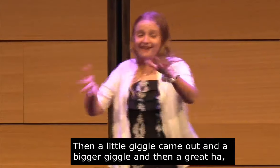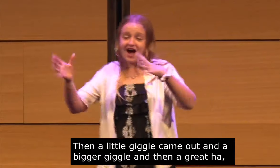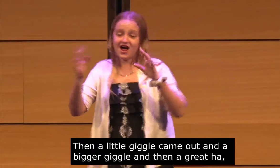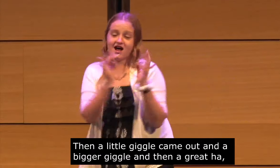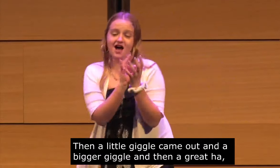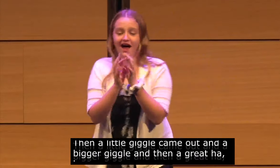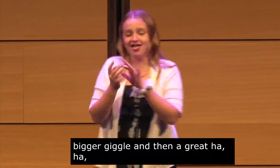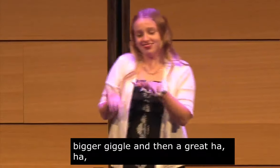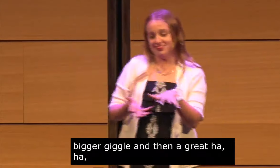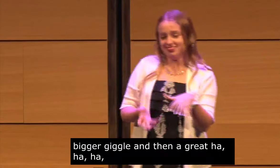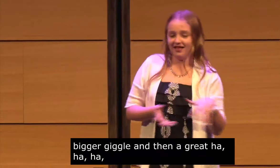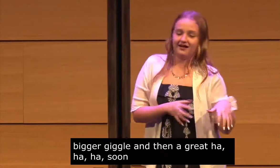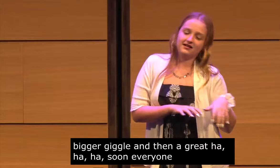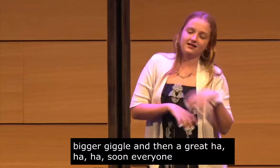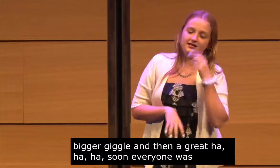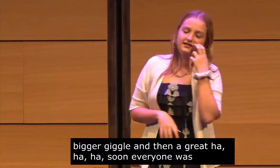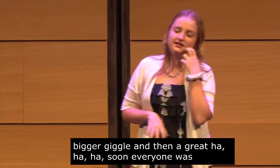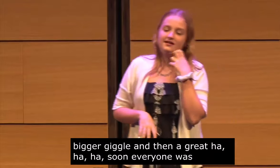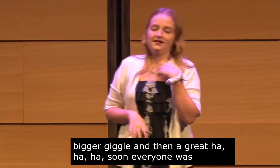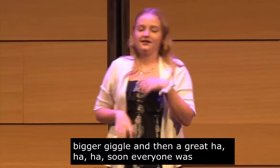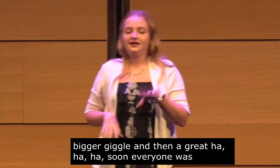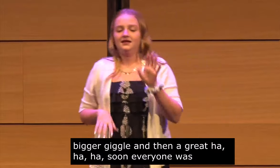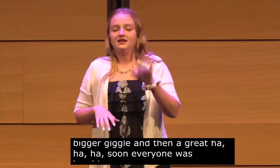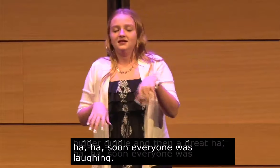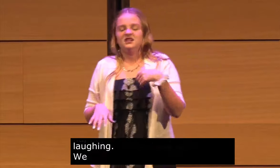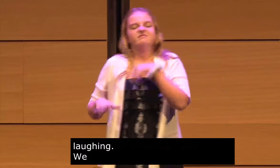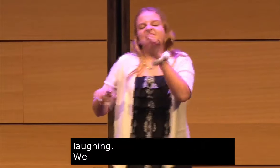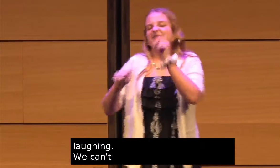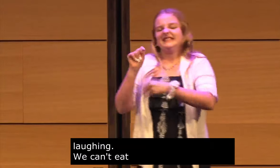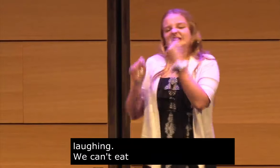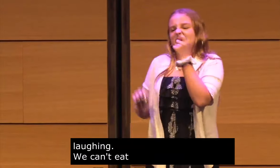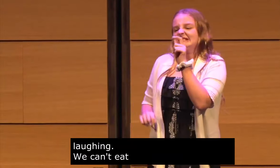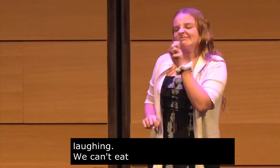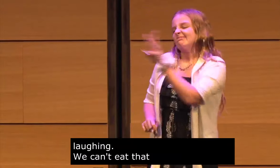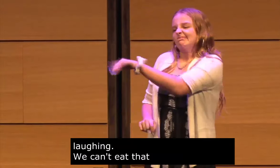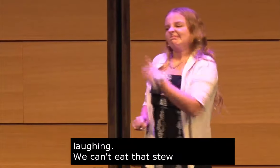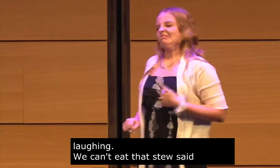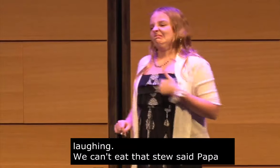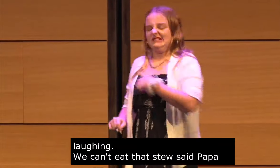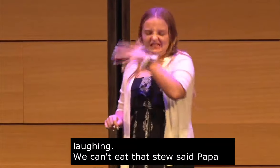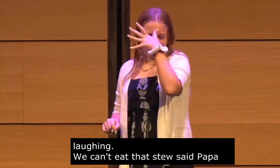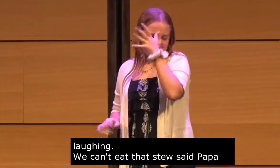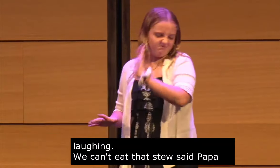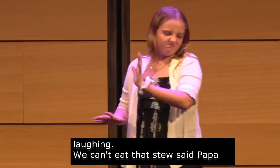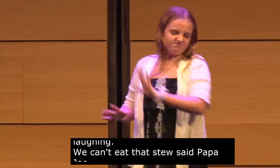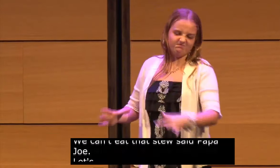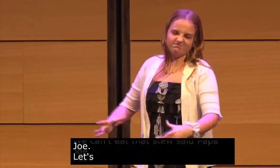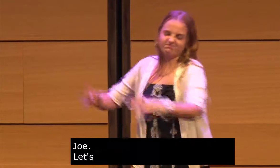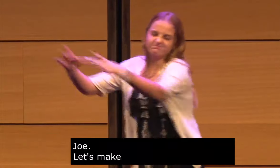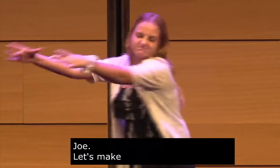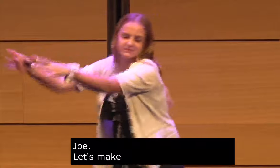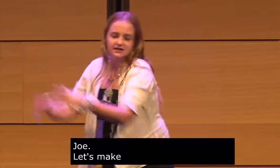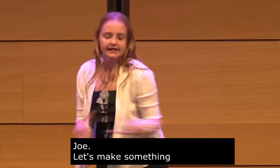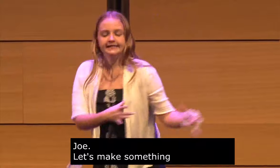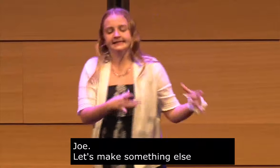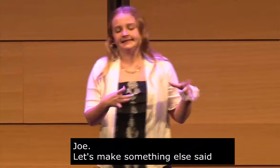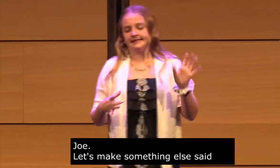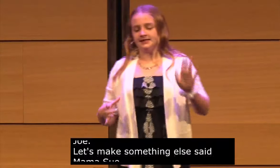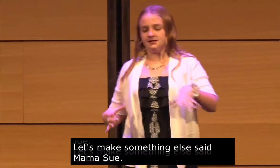Pretty soon everyone was laughing. "We can't eat that stew," said Papa Joe. "Let's make something else," said